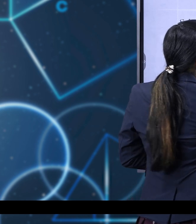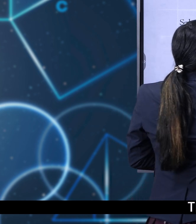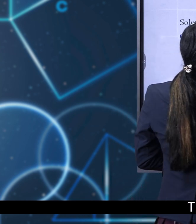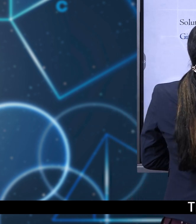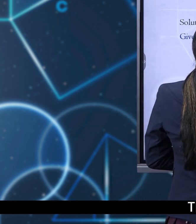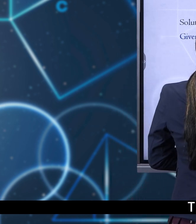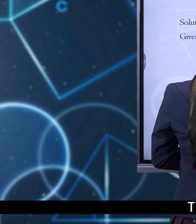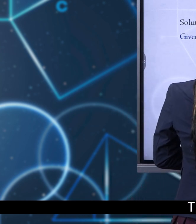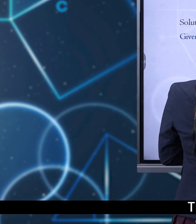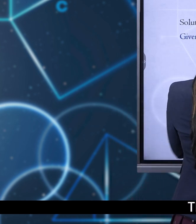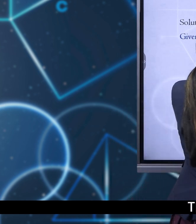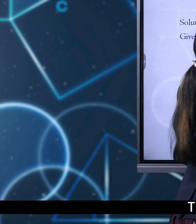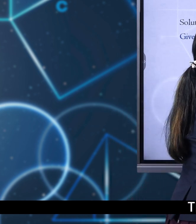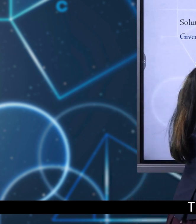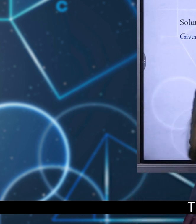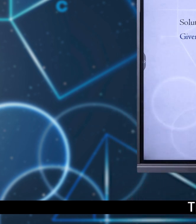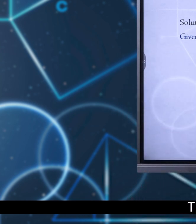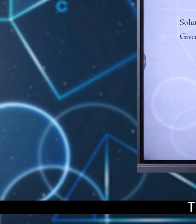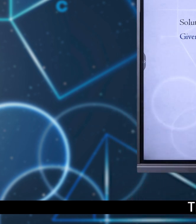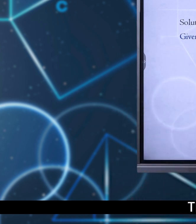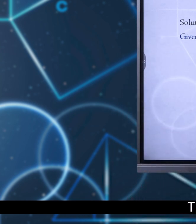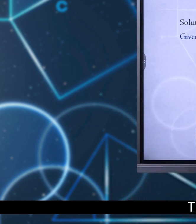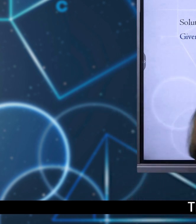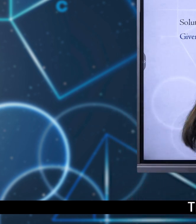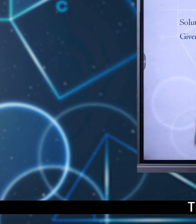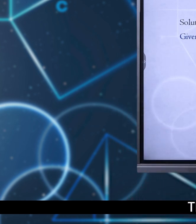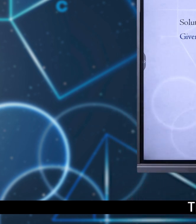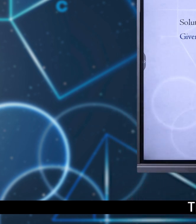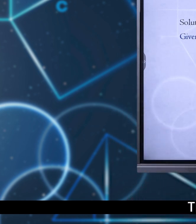the side of a square is equal to 25 meter.